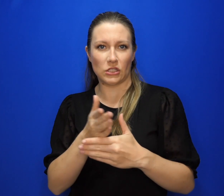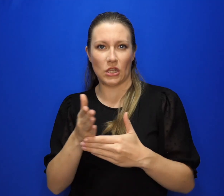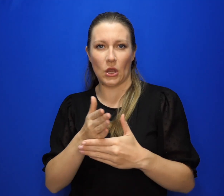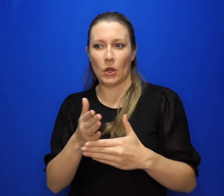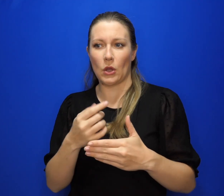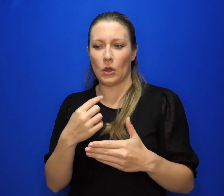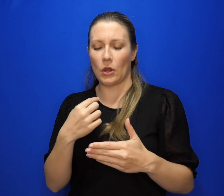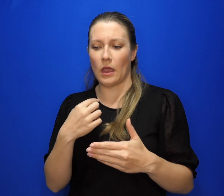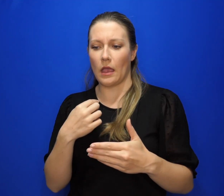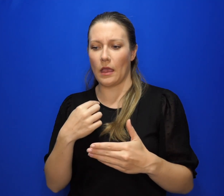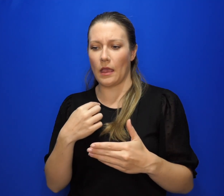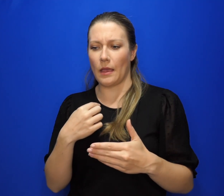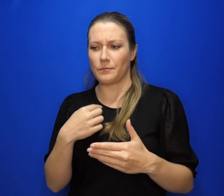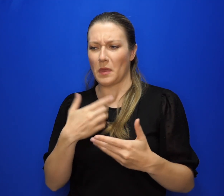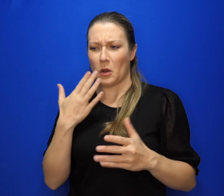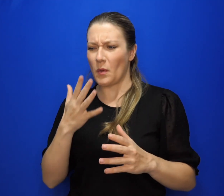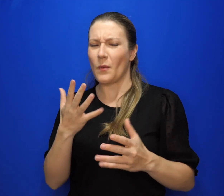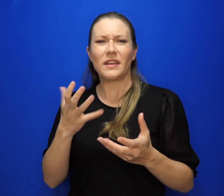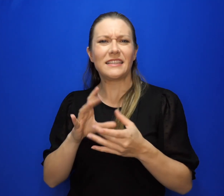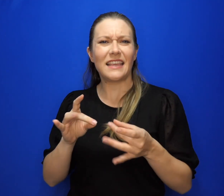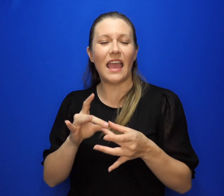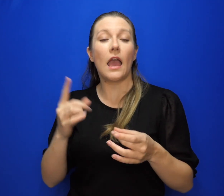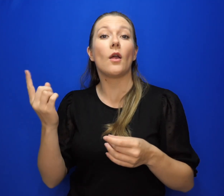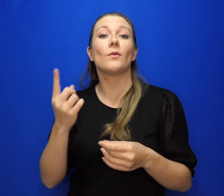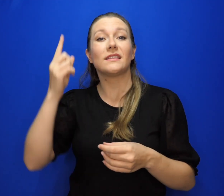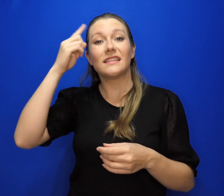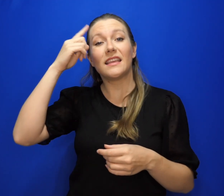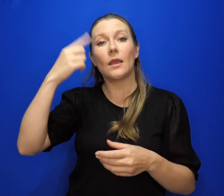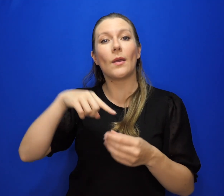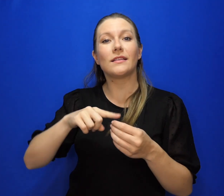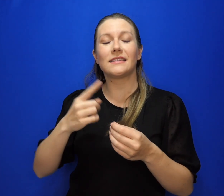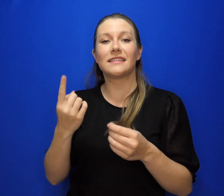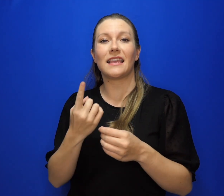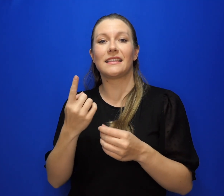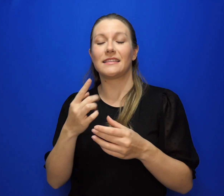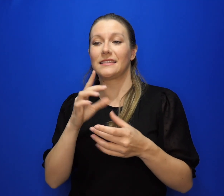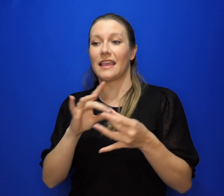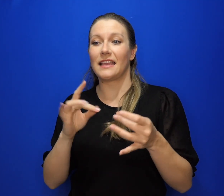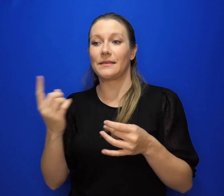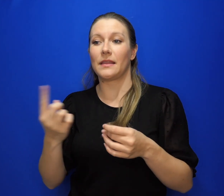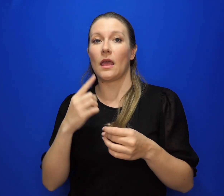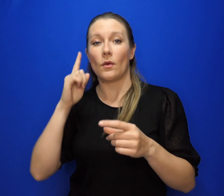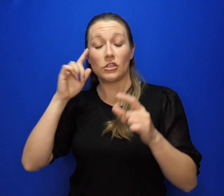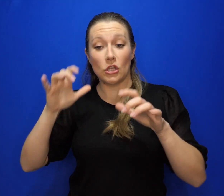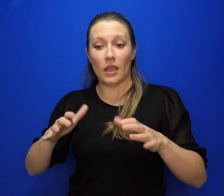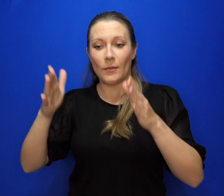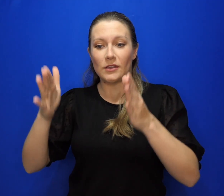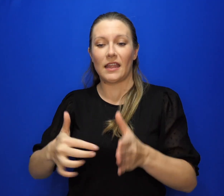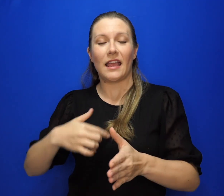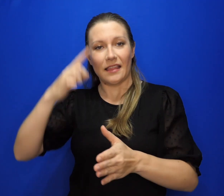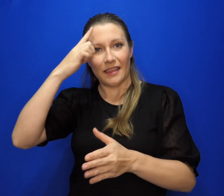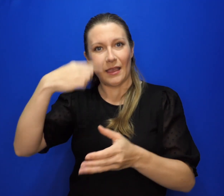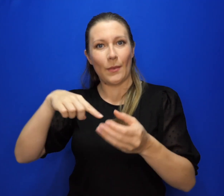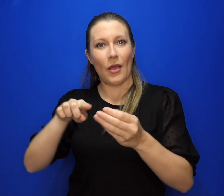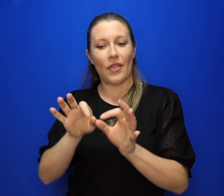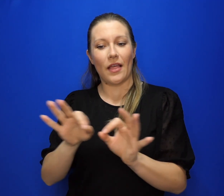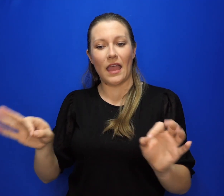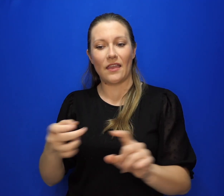there. I always think of, every time I think of saying something that'll shock somebody, I think of the line from the Julia Roberts movie where